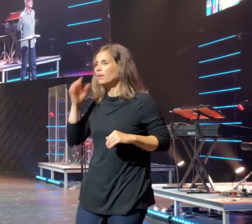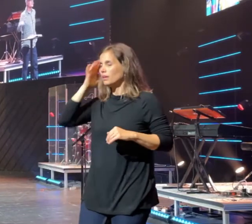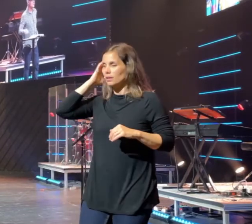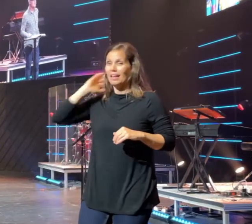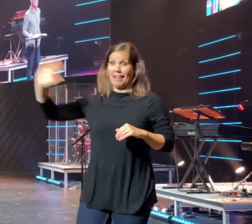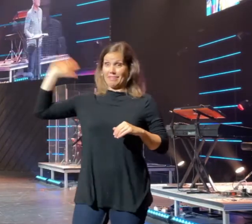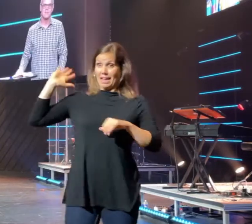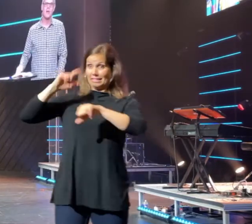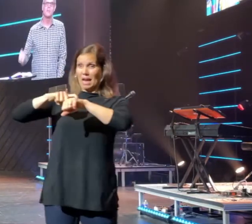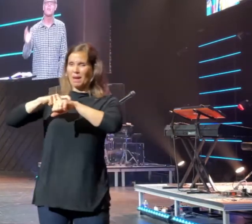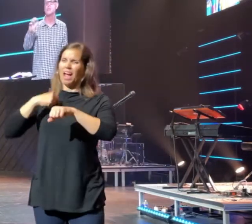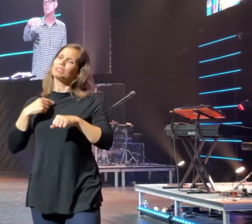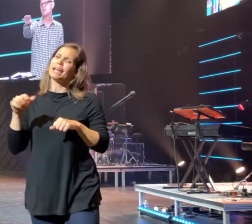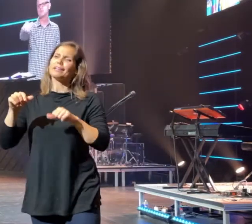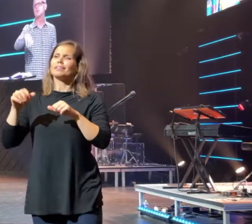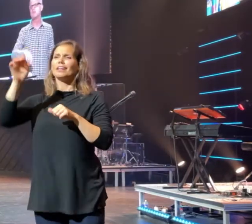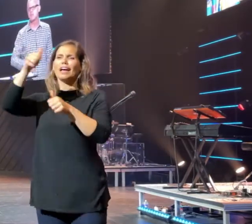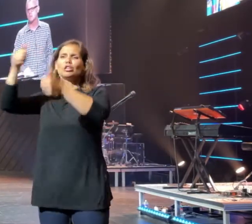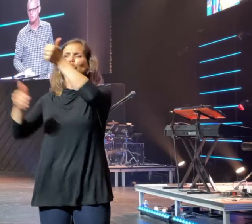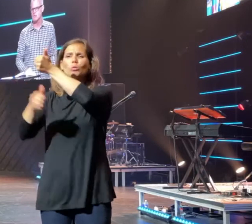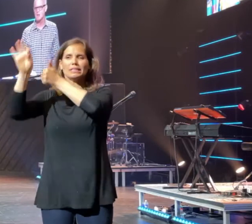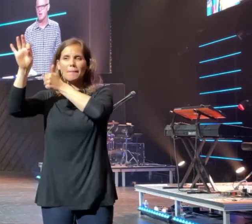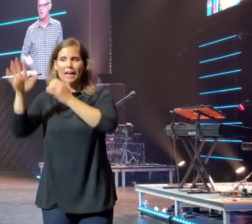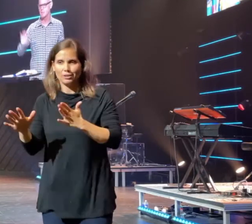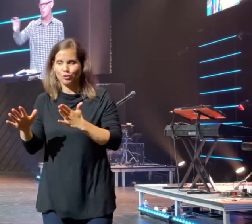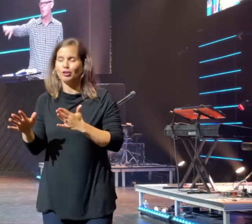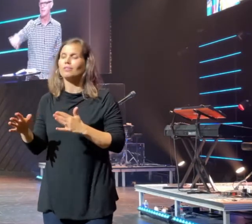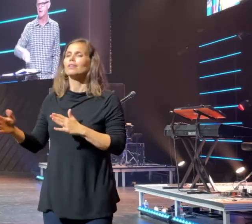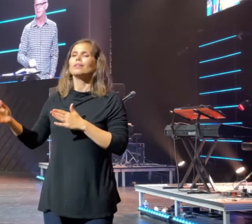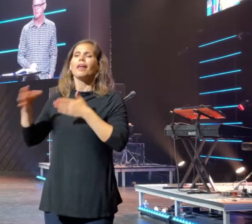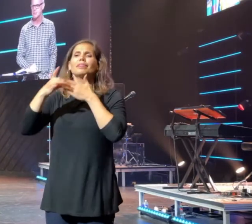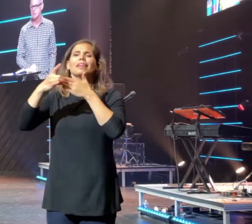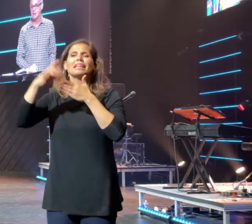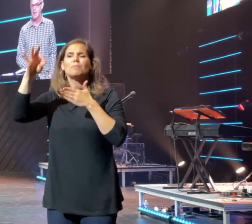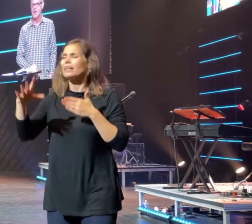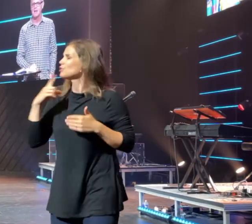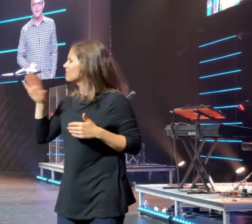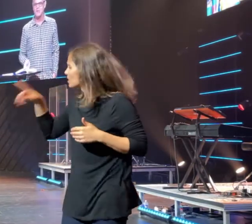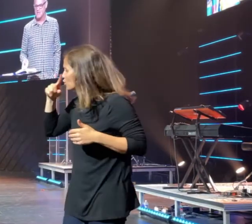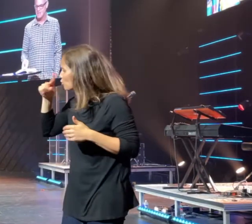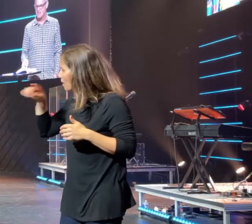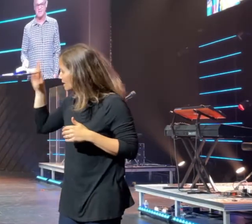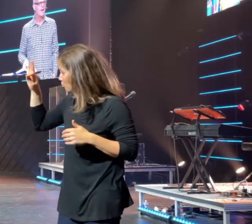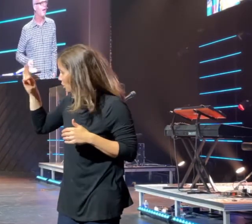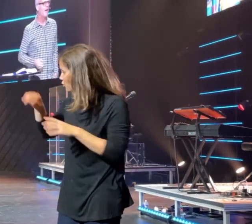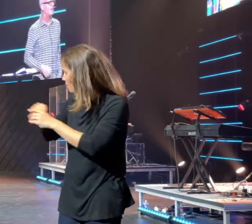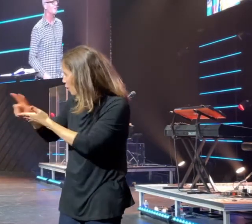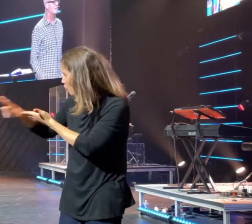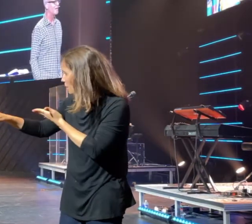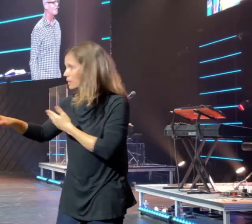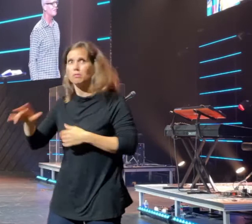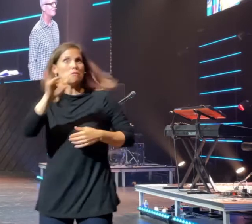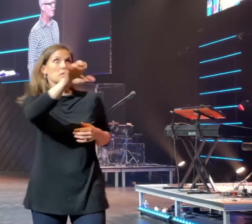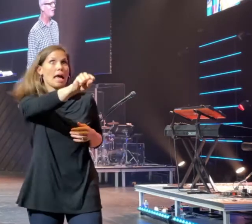an associate minister, he said, Rob, would you speak 3 or 4 weeks from now? I've got a hole in the calendar, would you speak? Not only did I say yes, I said, I know